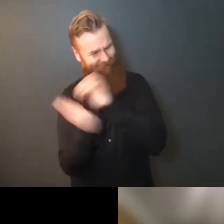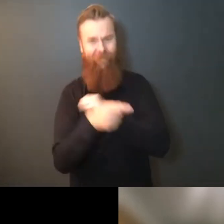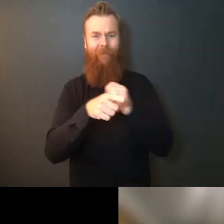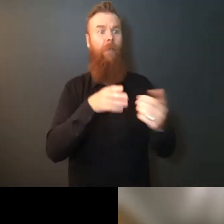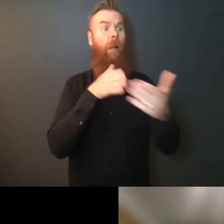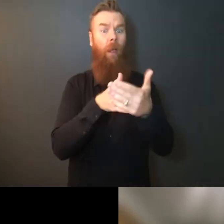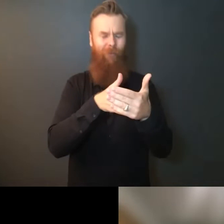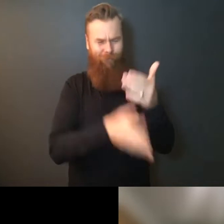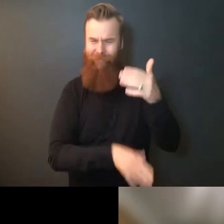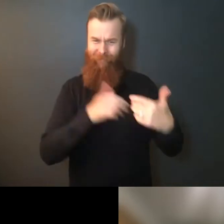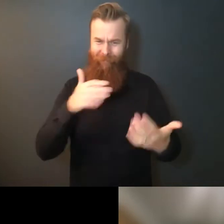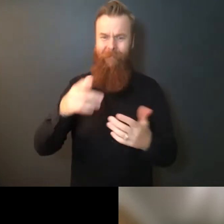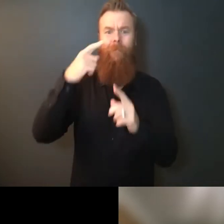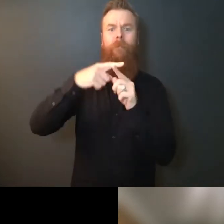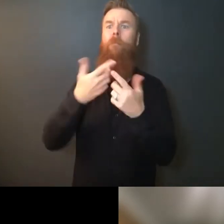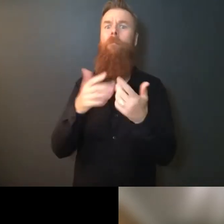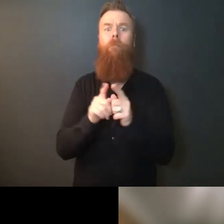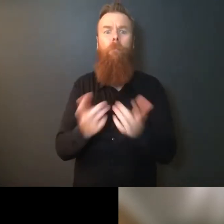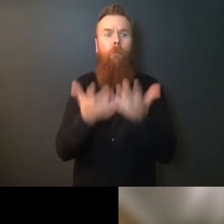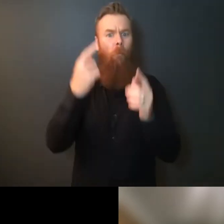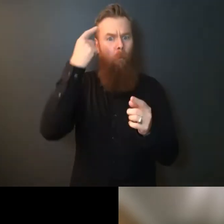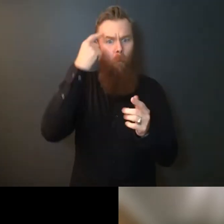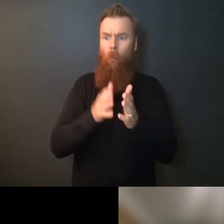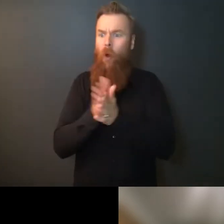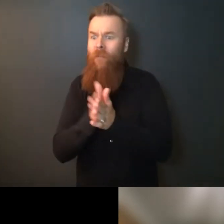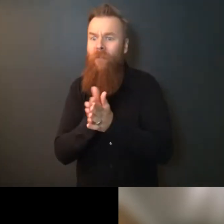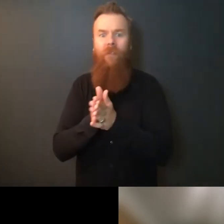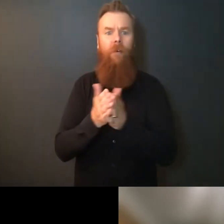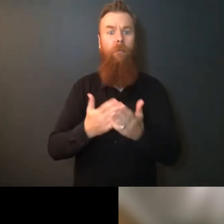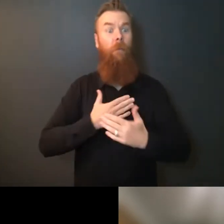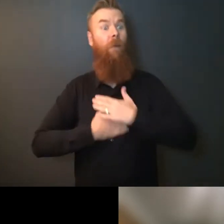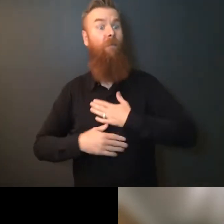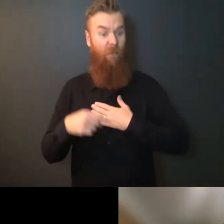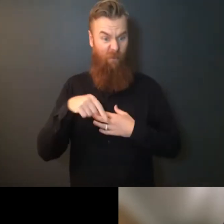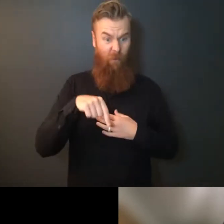that behavior is undesirable. So in our case, we did a whole host of research